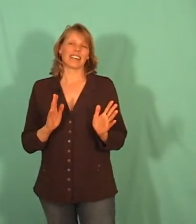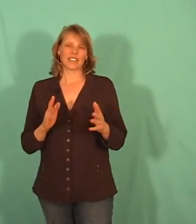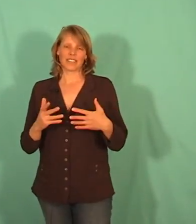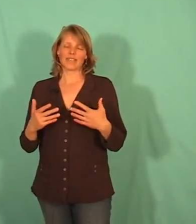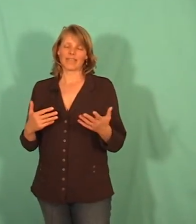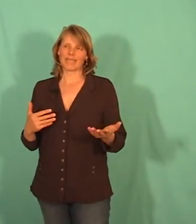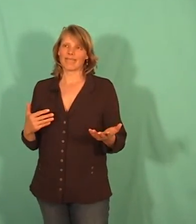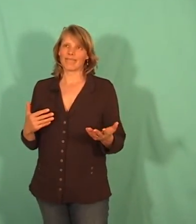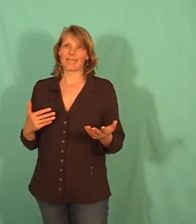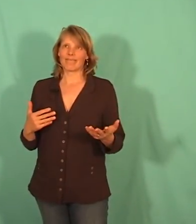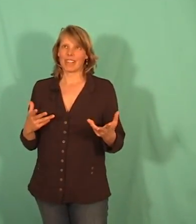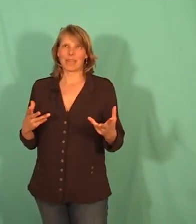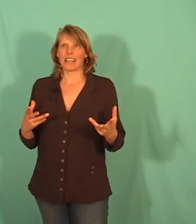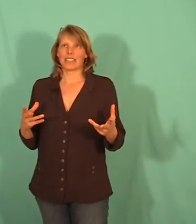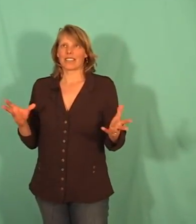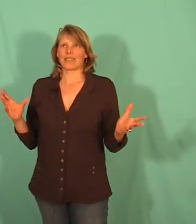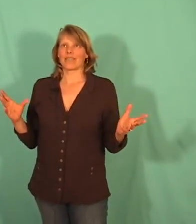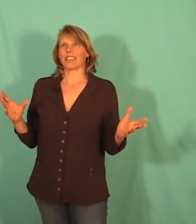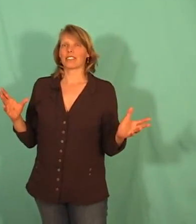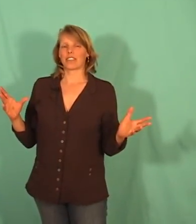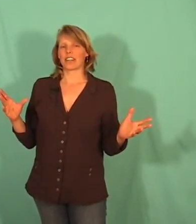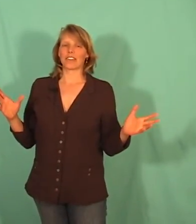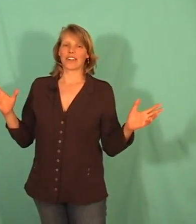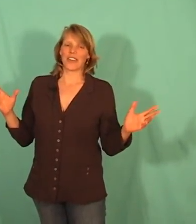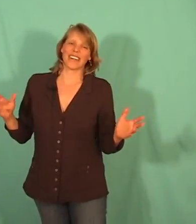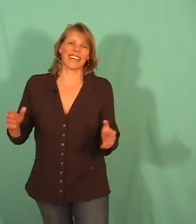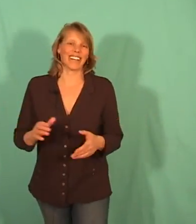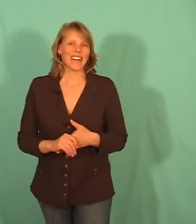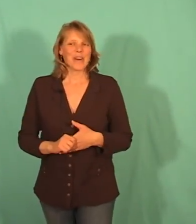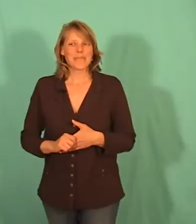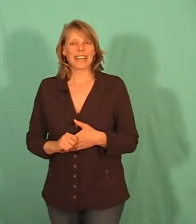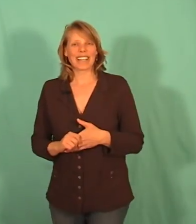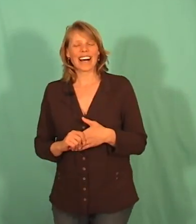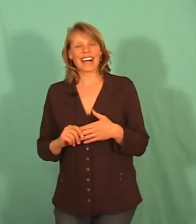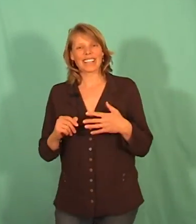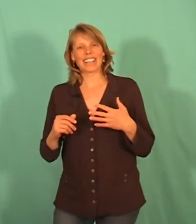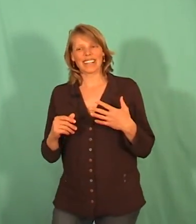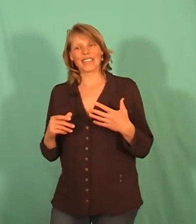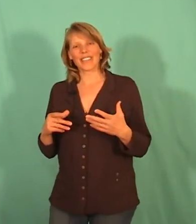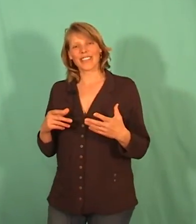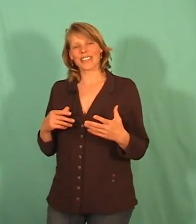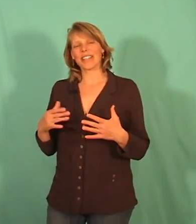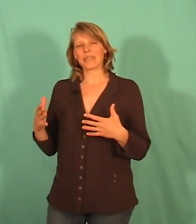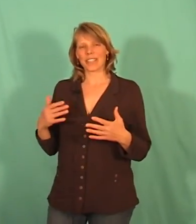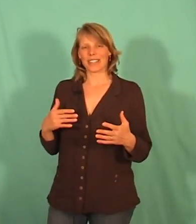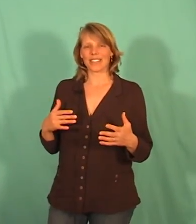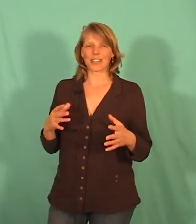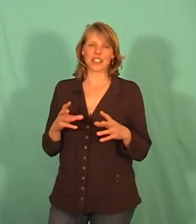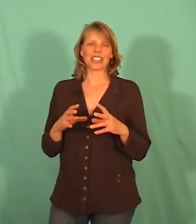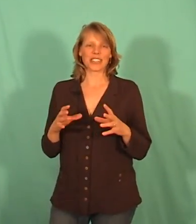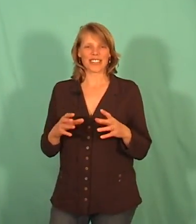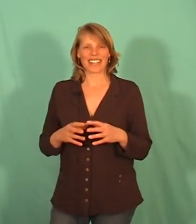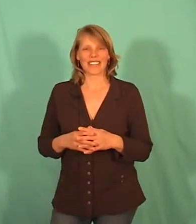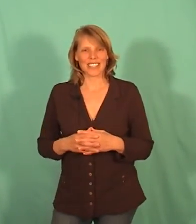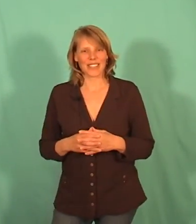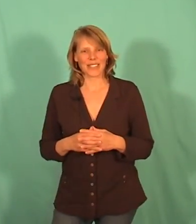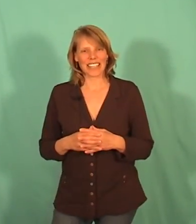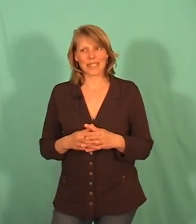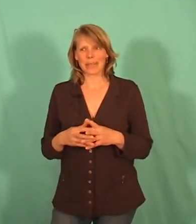guess maybe I just like to sing, I don't know. But I developed these little jingles that I would do with my kids because they